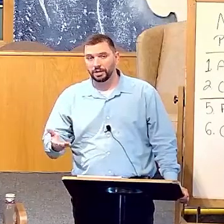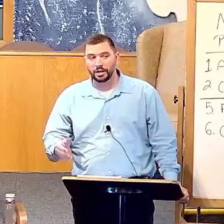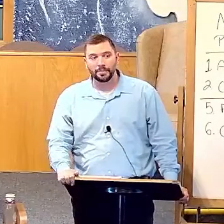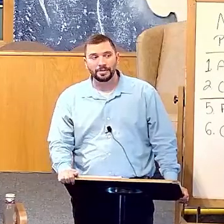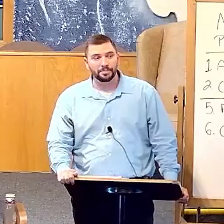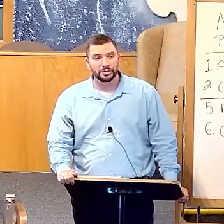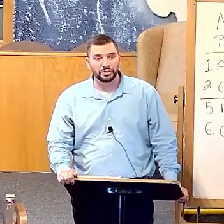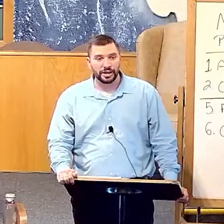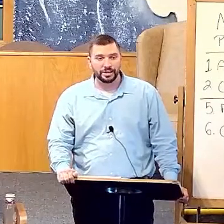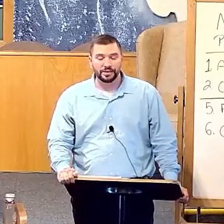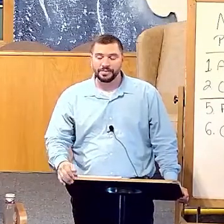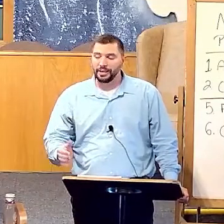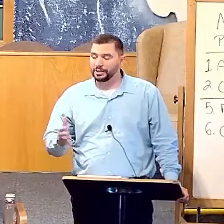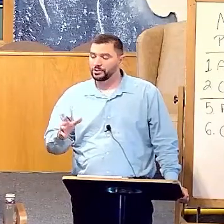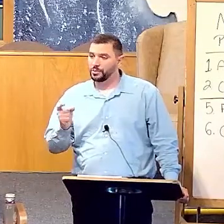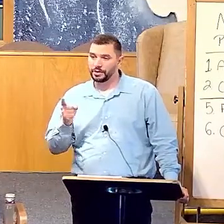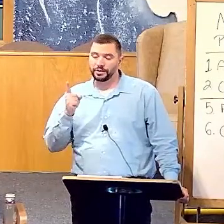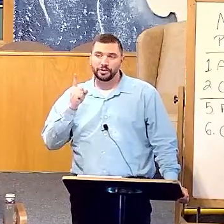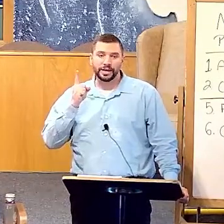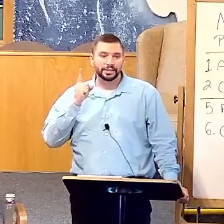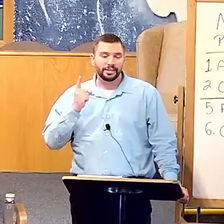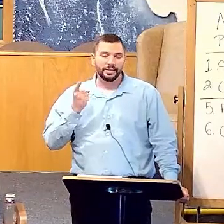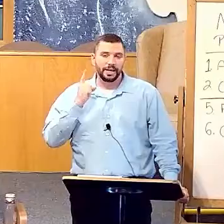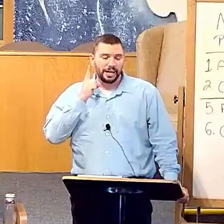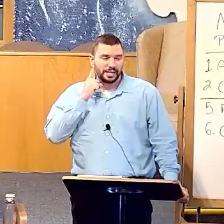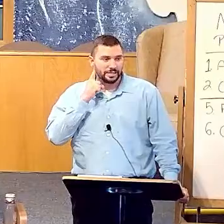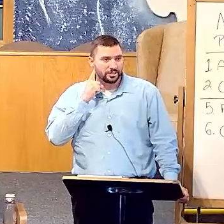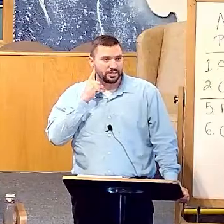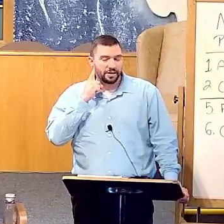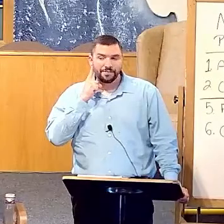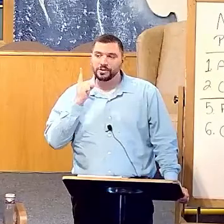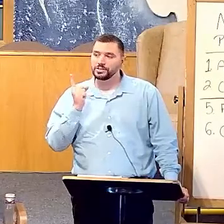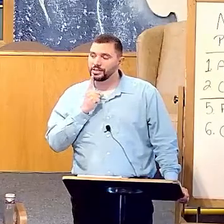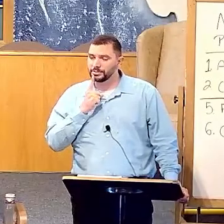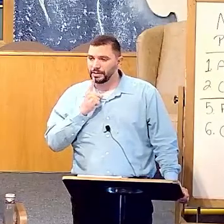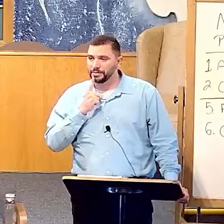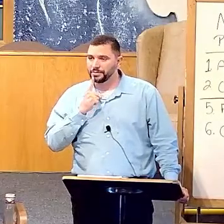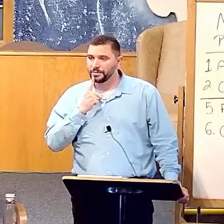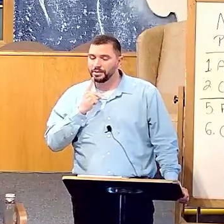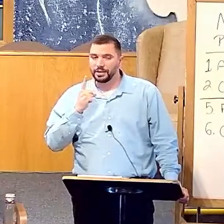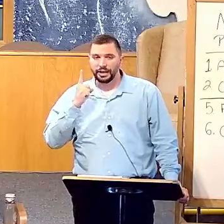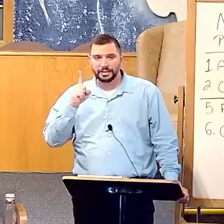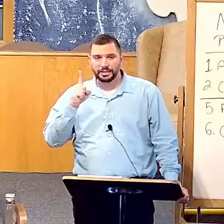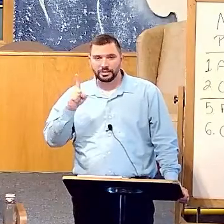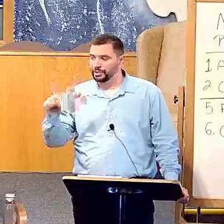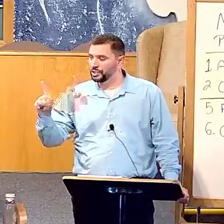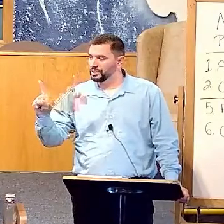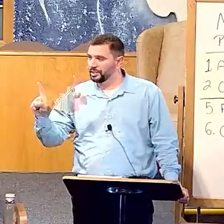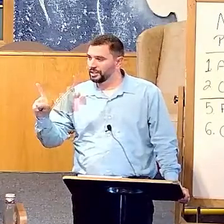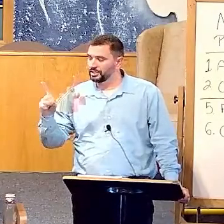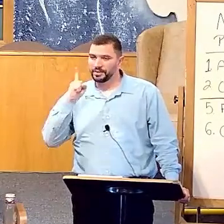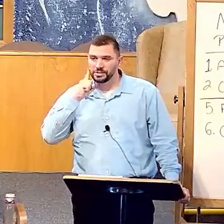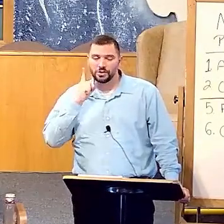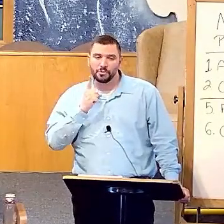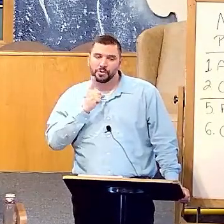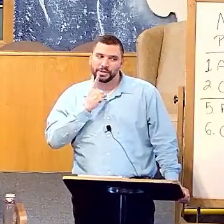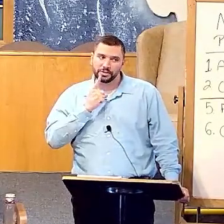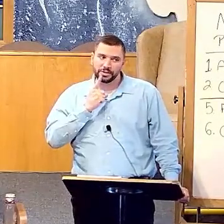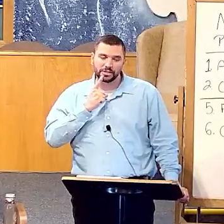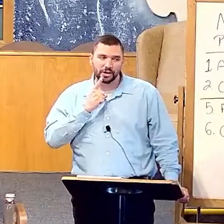common mistake, and so I wanted to correct it. And he touched his ear first, then his mouth, and so with just the index finger. So I want to make sure that that's correct.